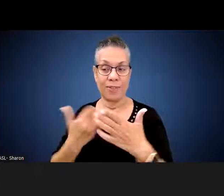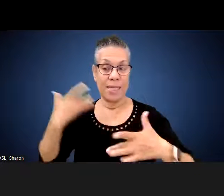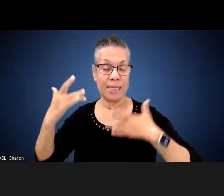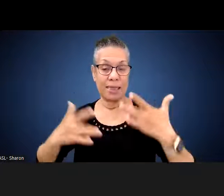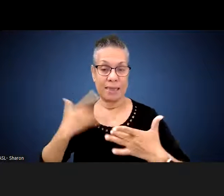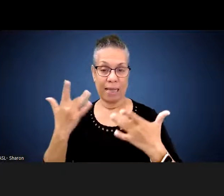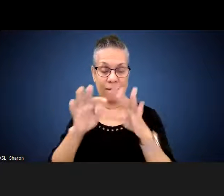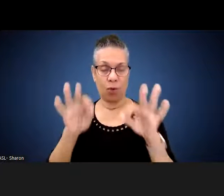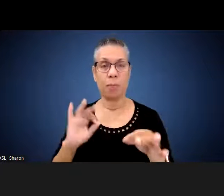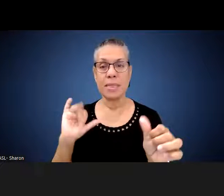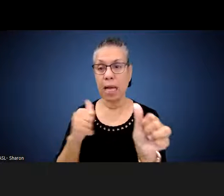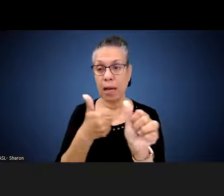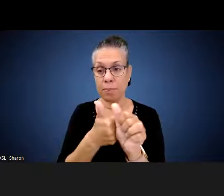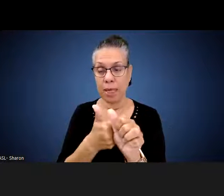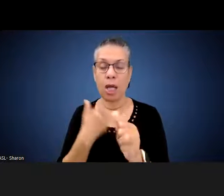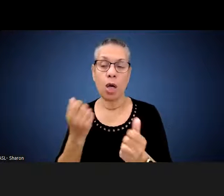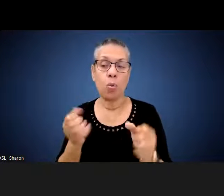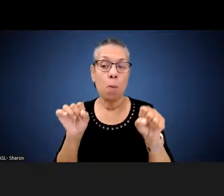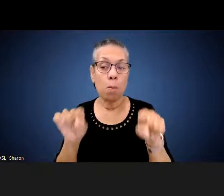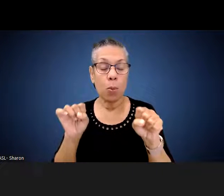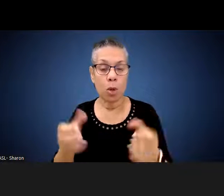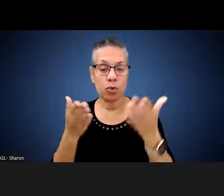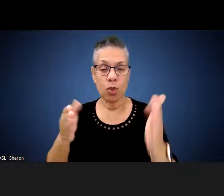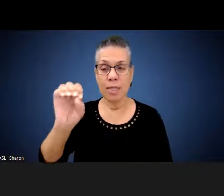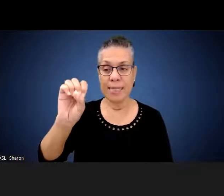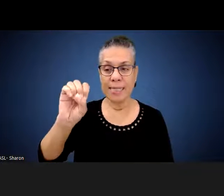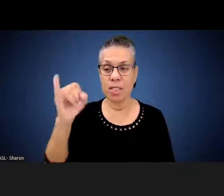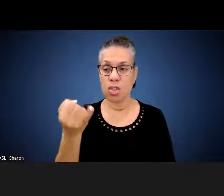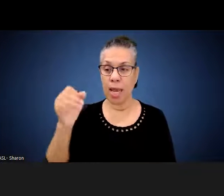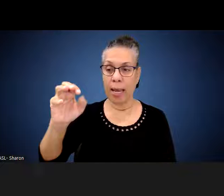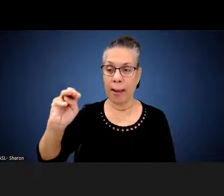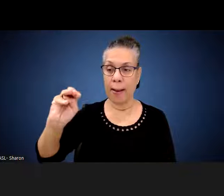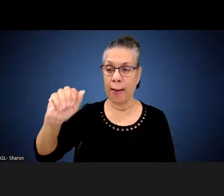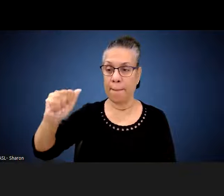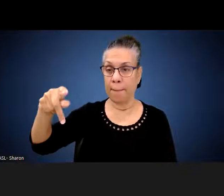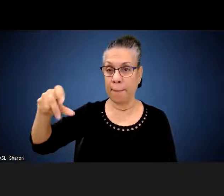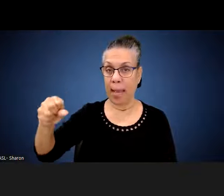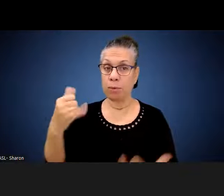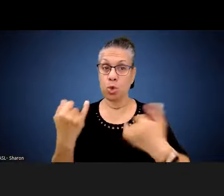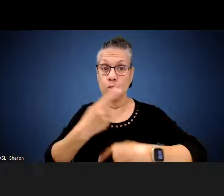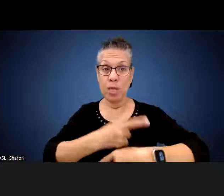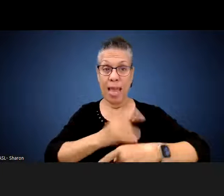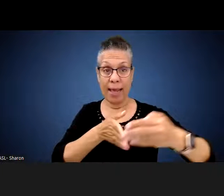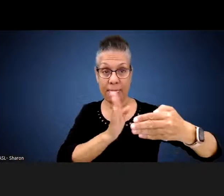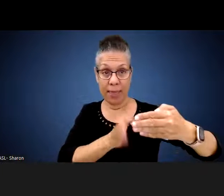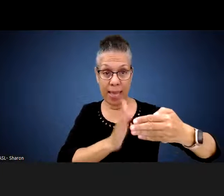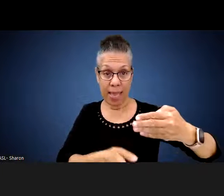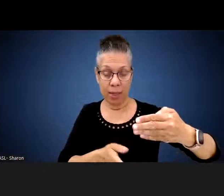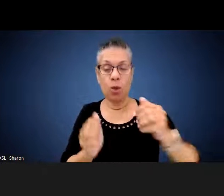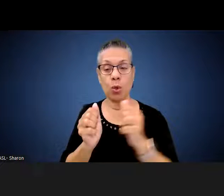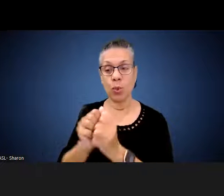a proposed update for the EJ maps. At the end of the discussion today with the